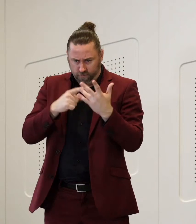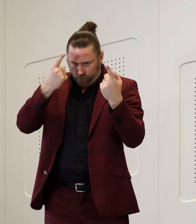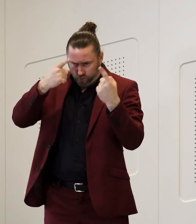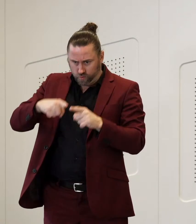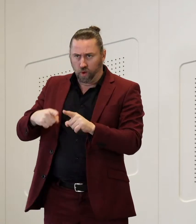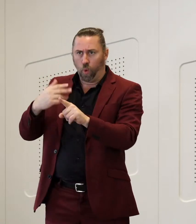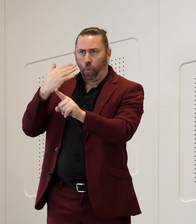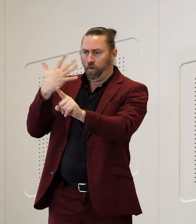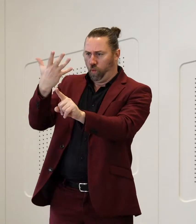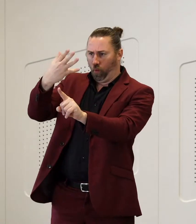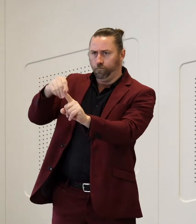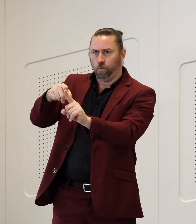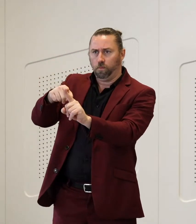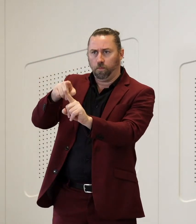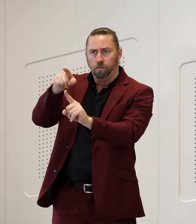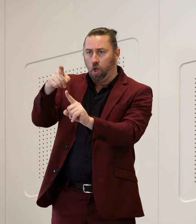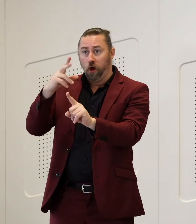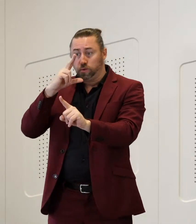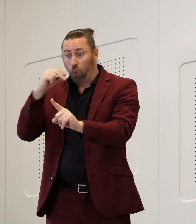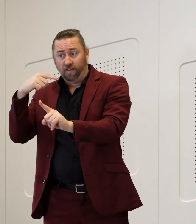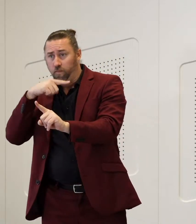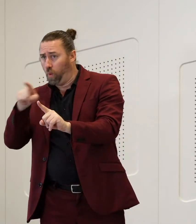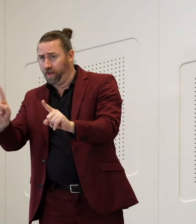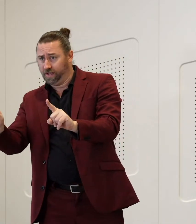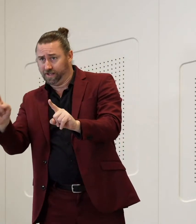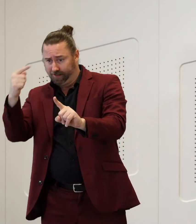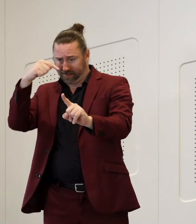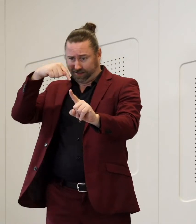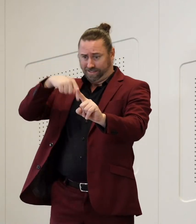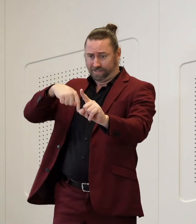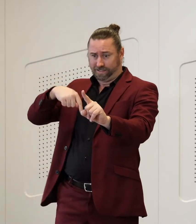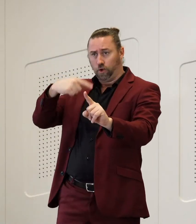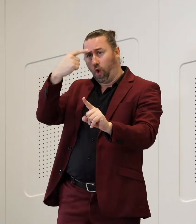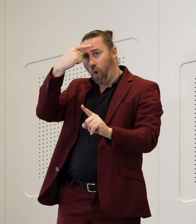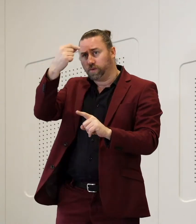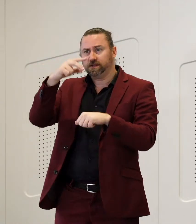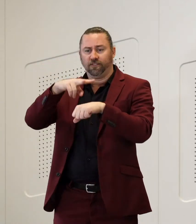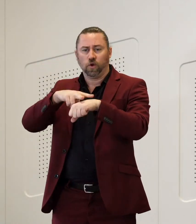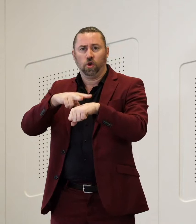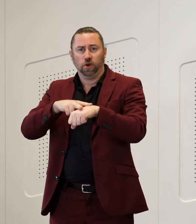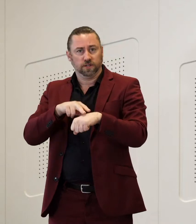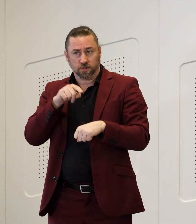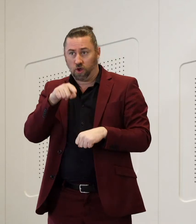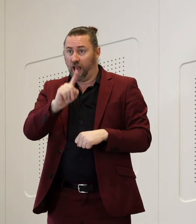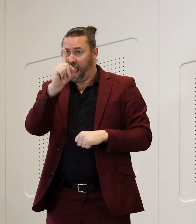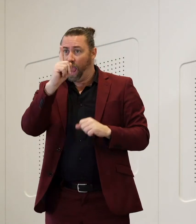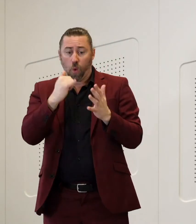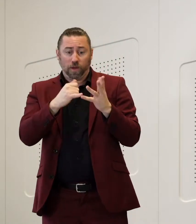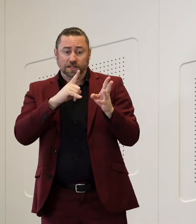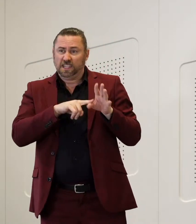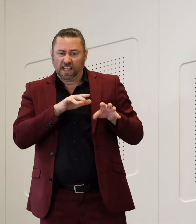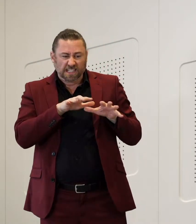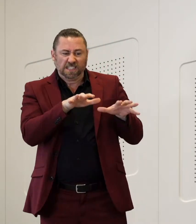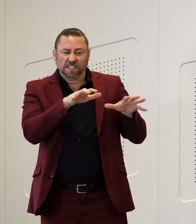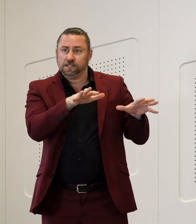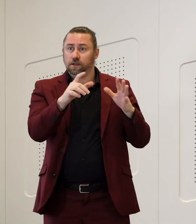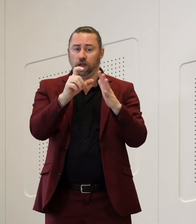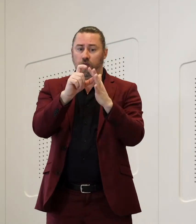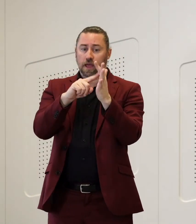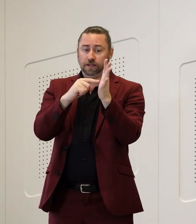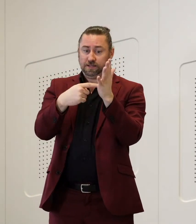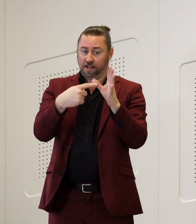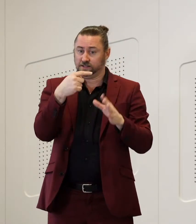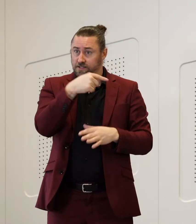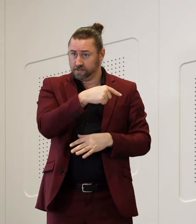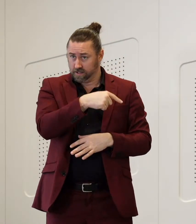she's acquired it, but she has acquired the Delta variant that's circulating today in Sydney. Now, we know that is a